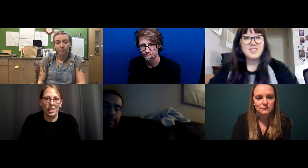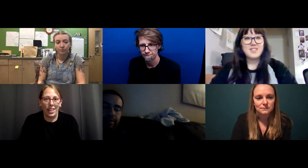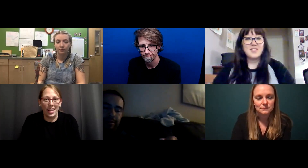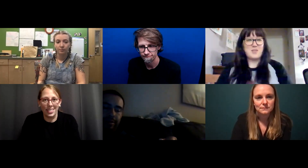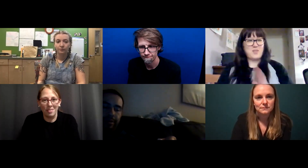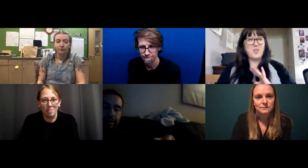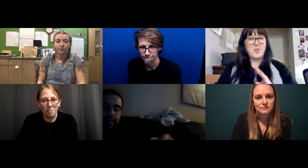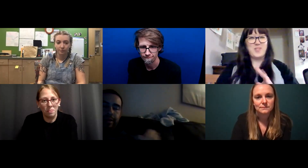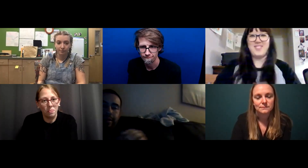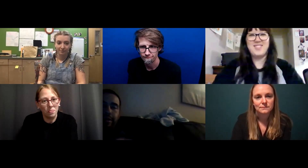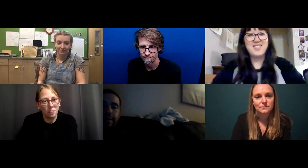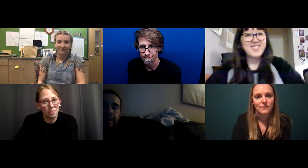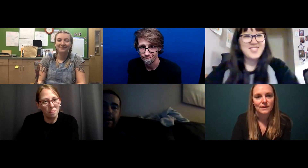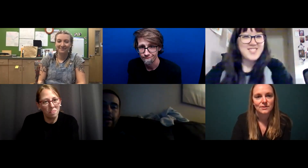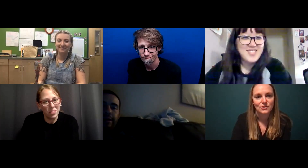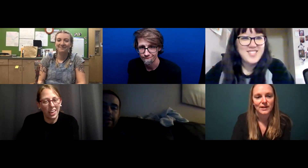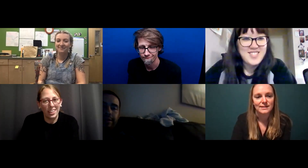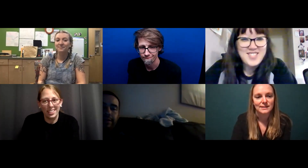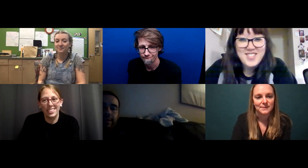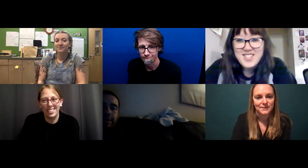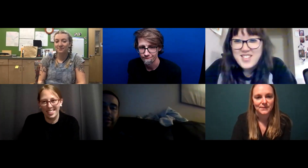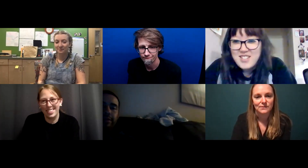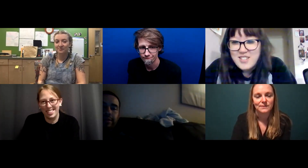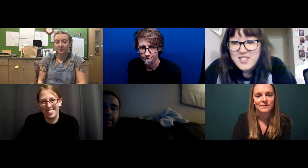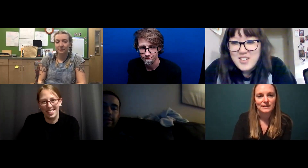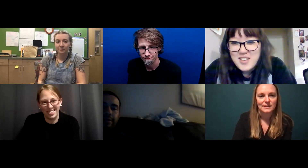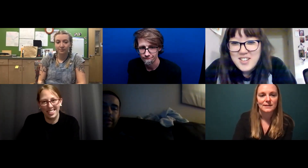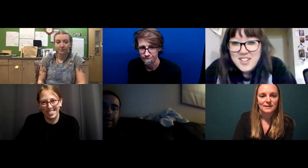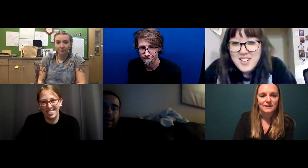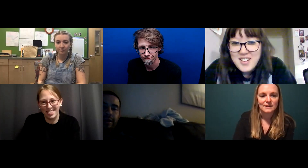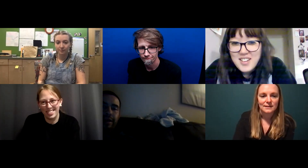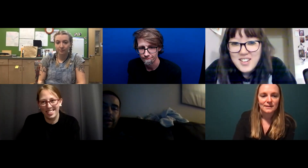as in the class. That's great.